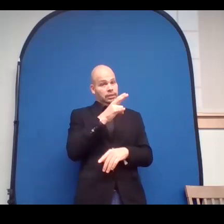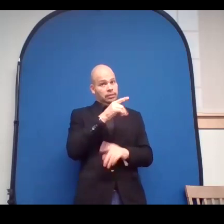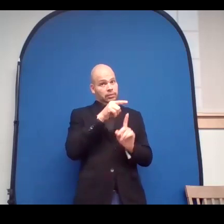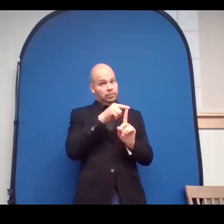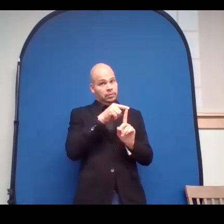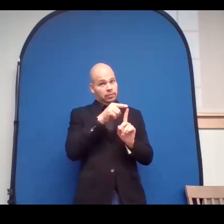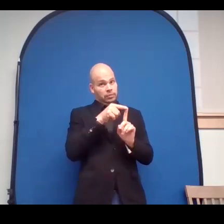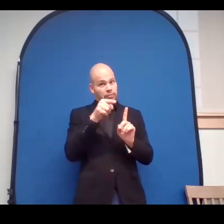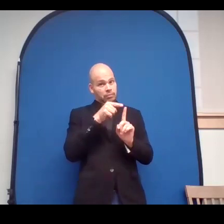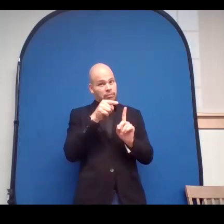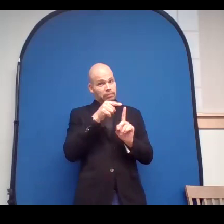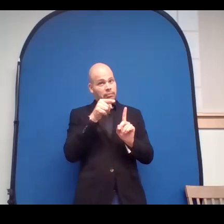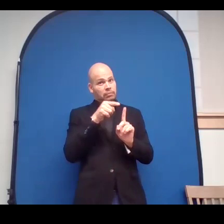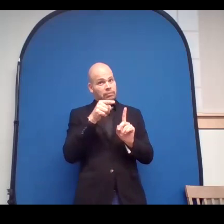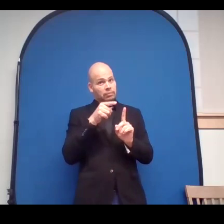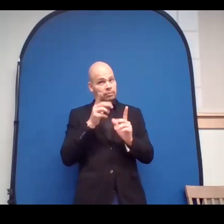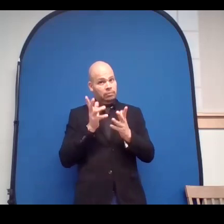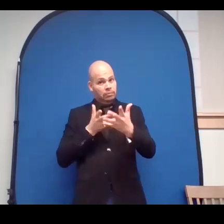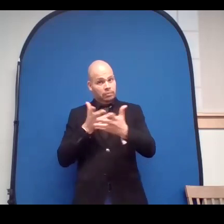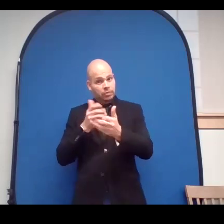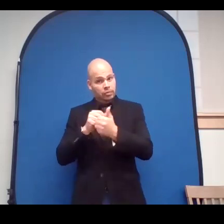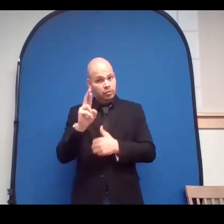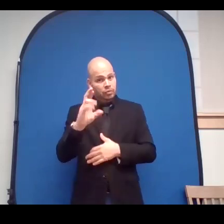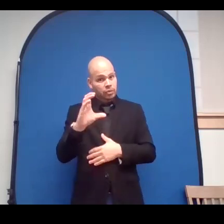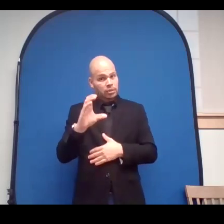Card? No, I reached out again